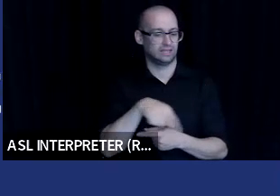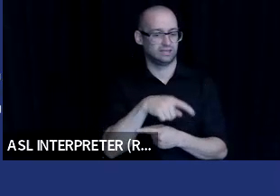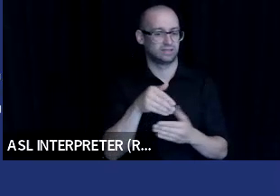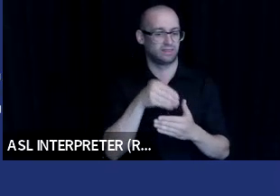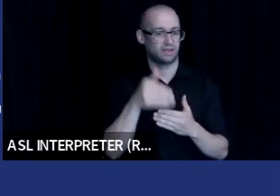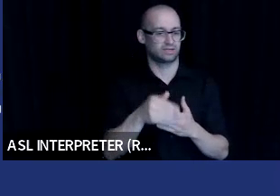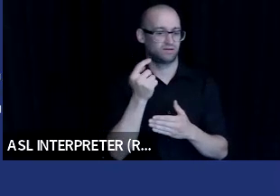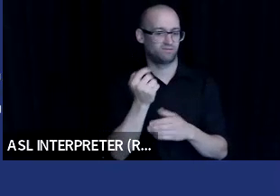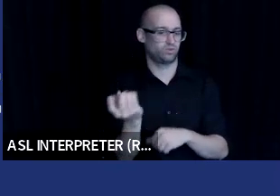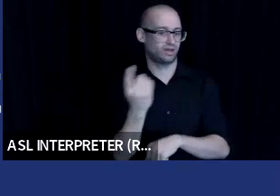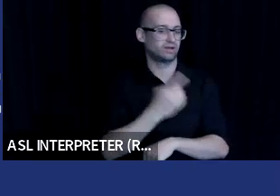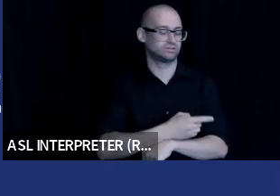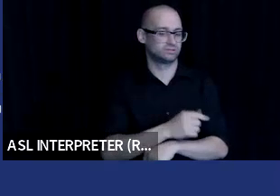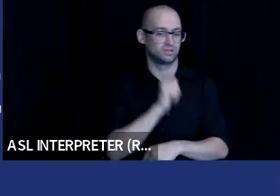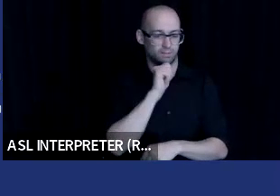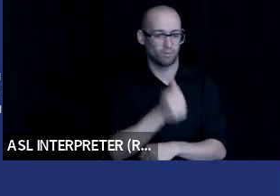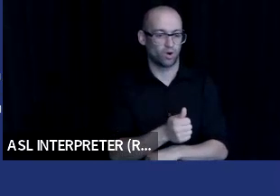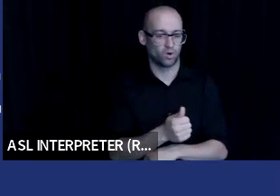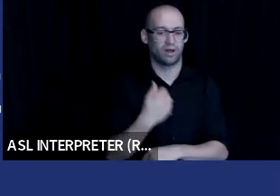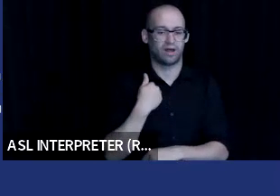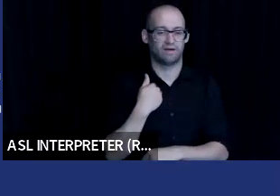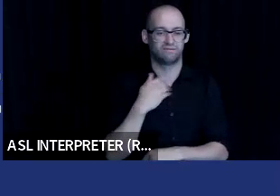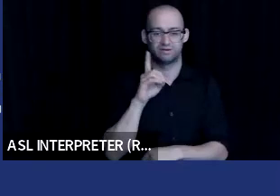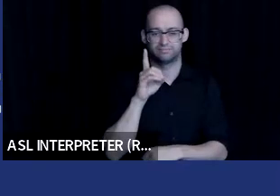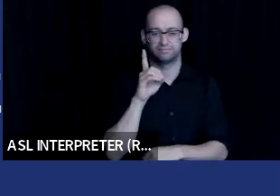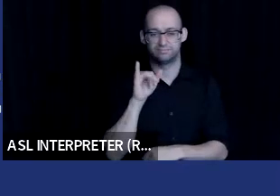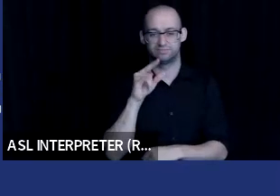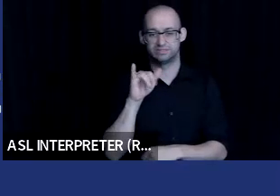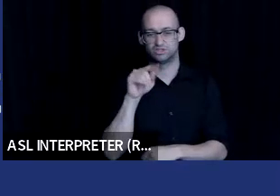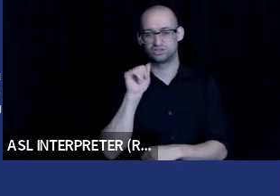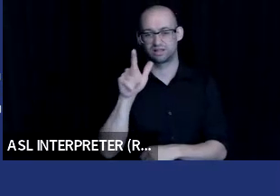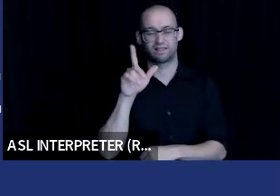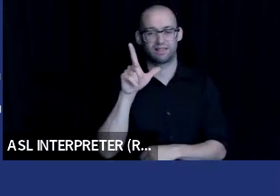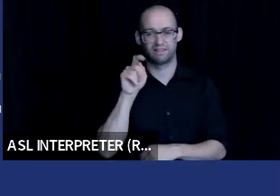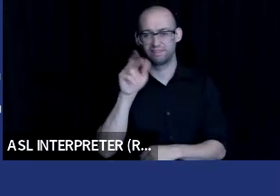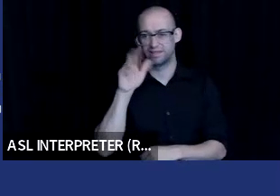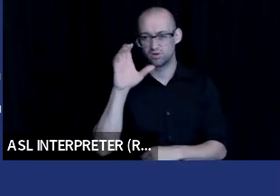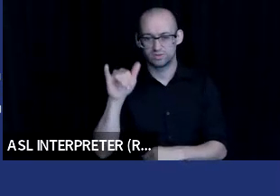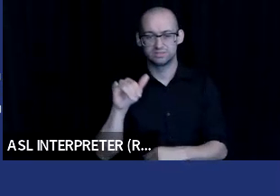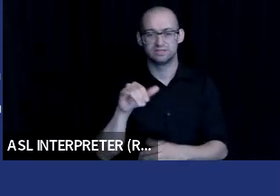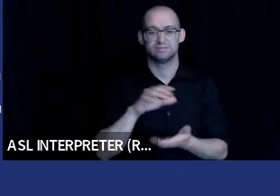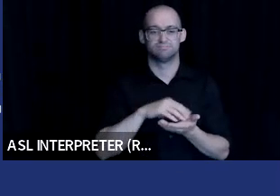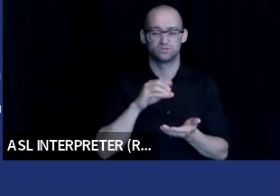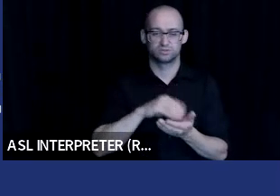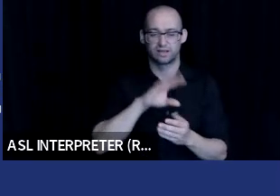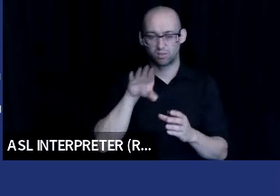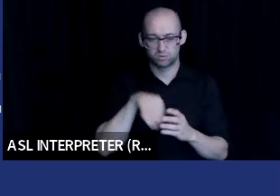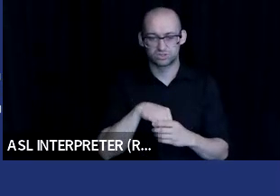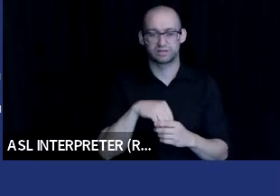few days. Tomorrow we have both digital literacy and inclusion and workforce and economic